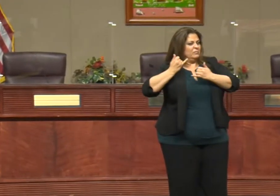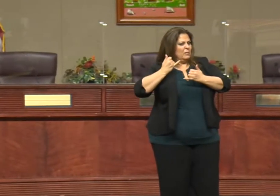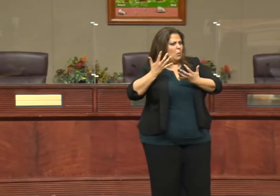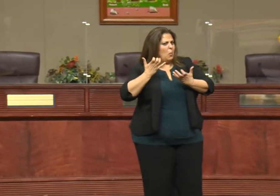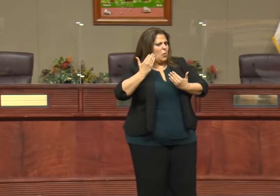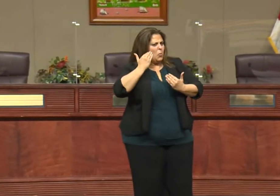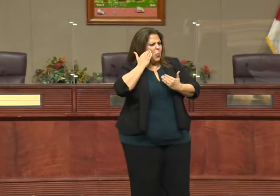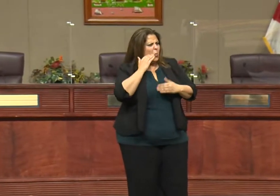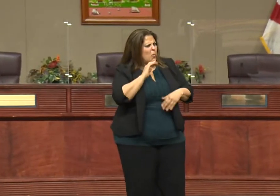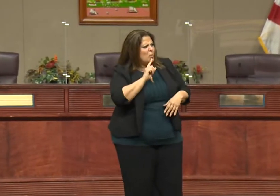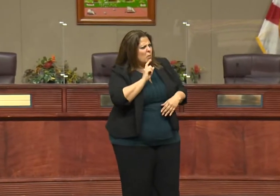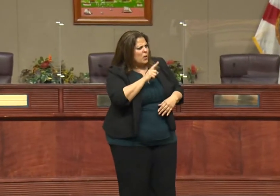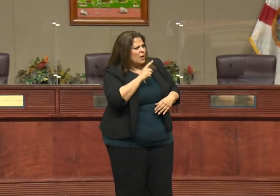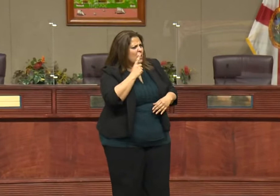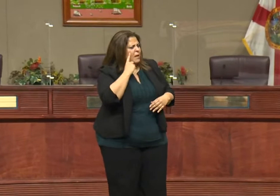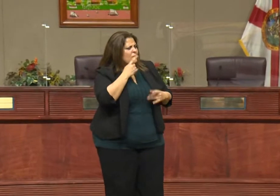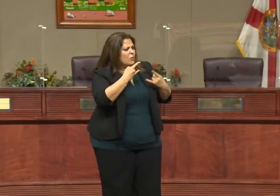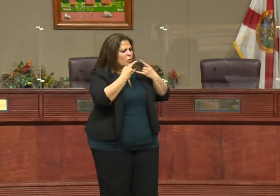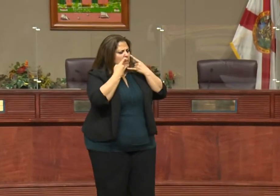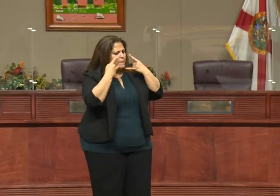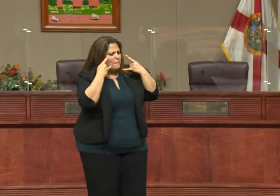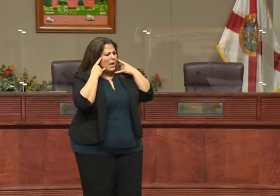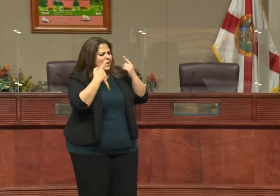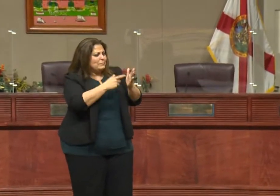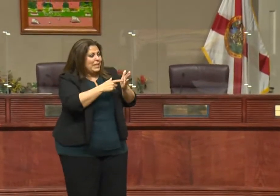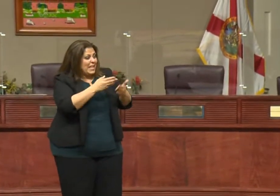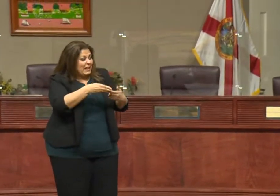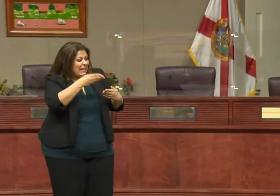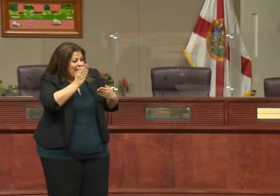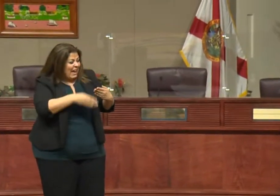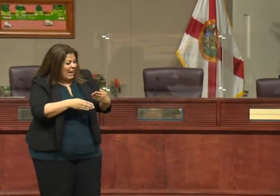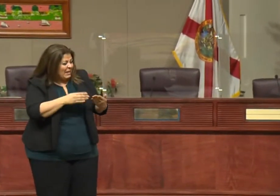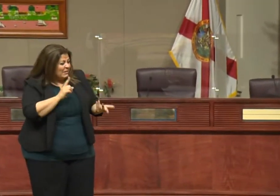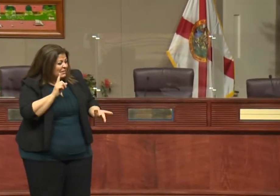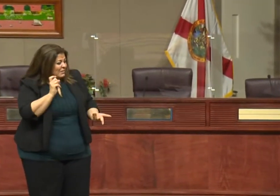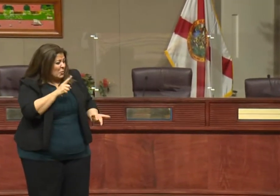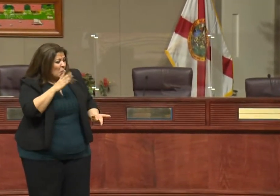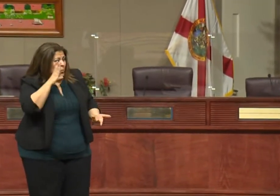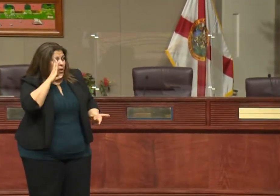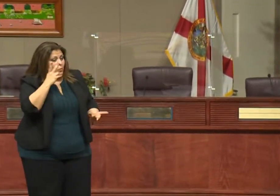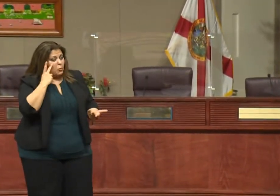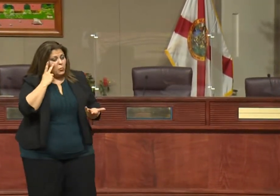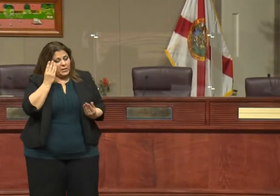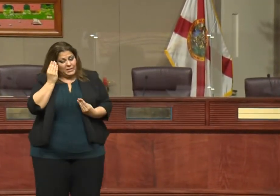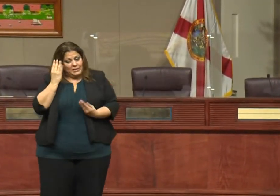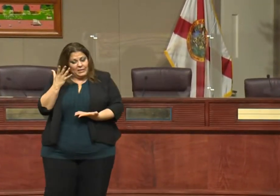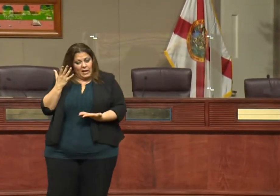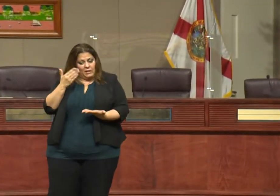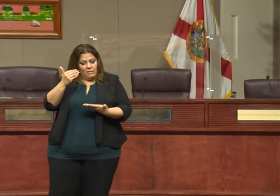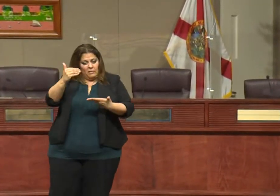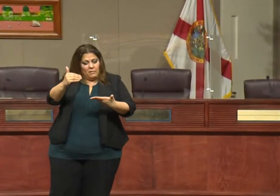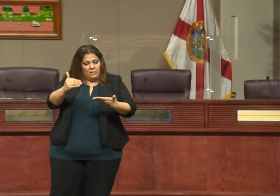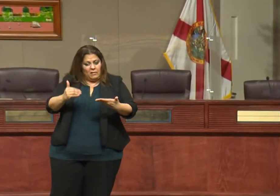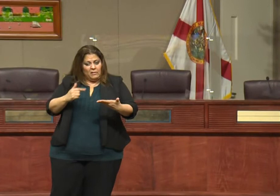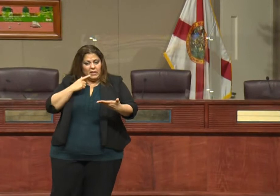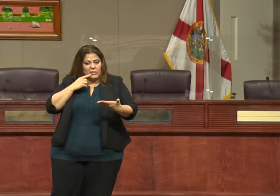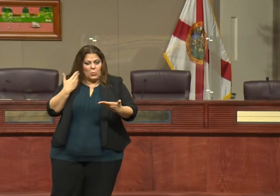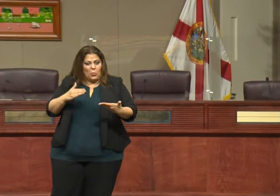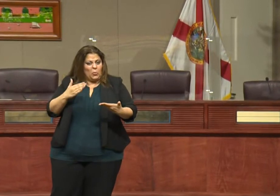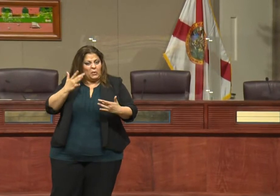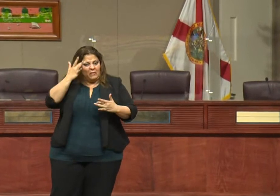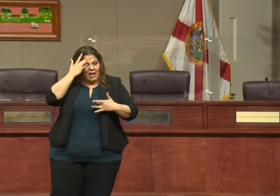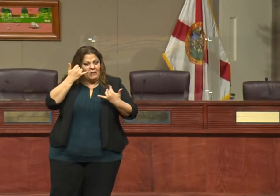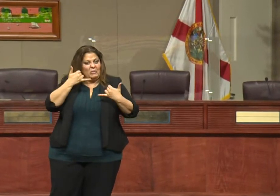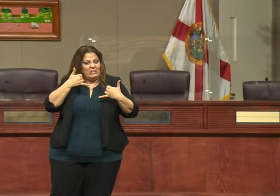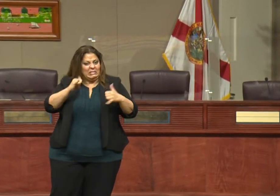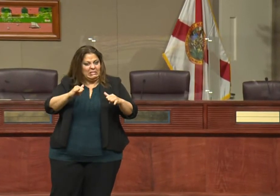at this point for the mask mandate to end. Obviously, you guys are seeing data to indicate that the virus is still very present in our